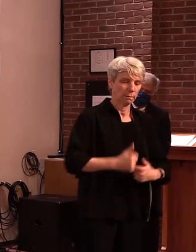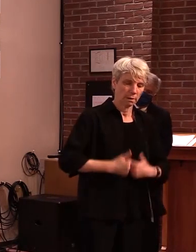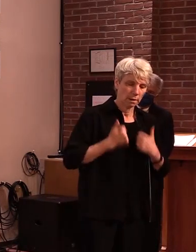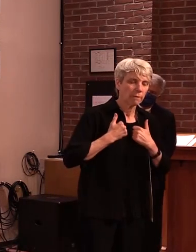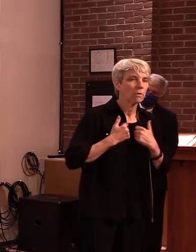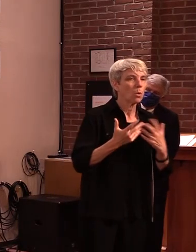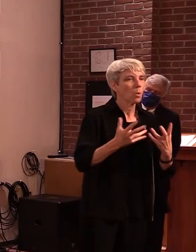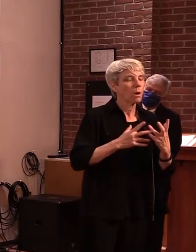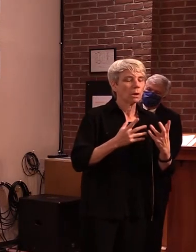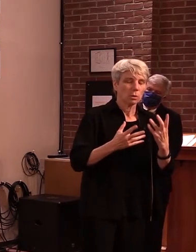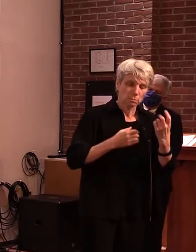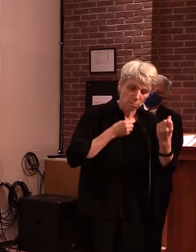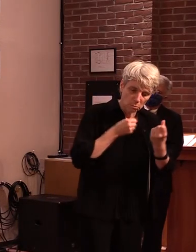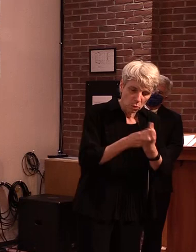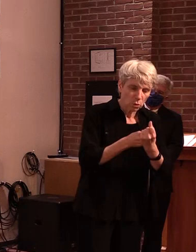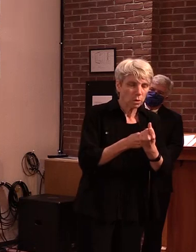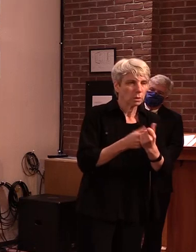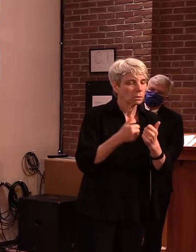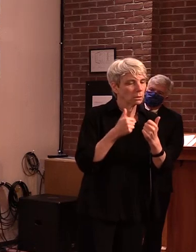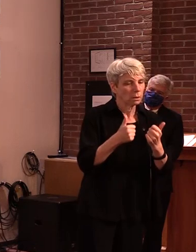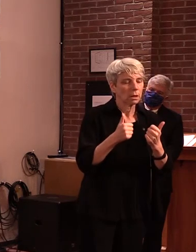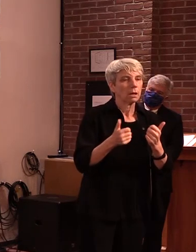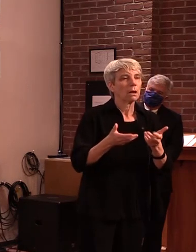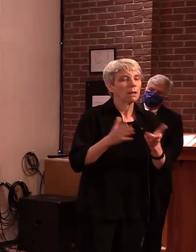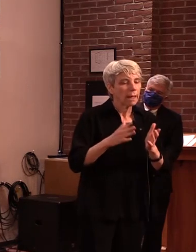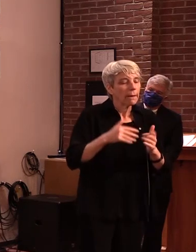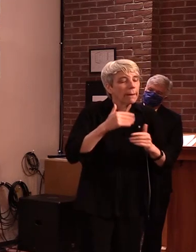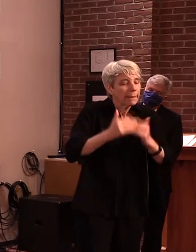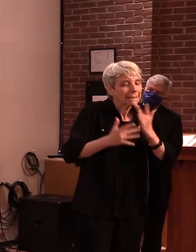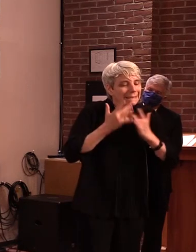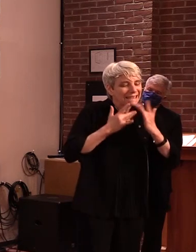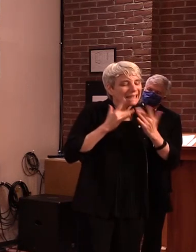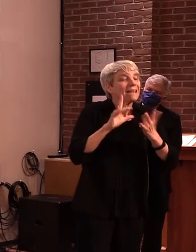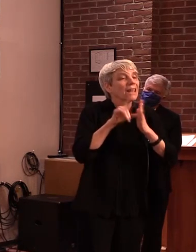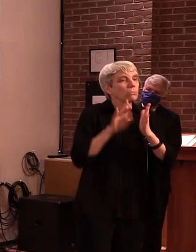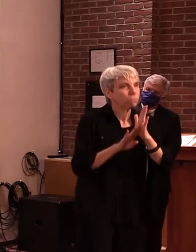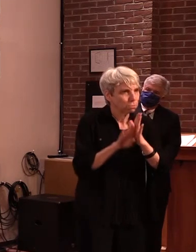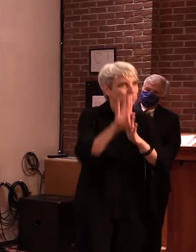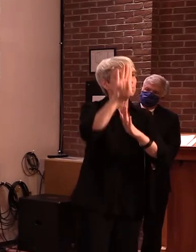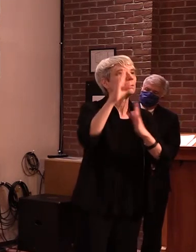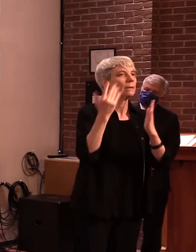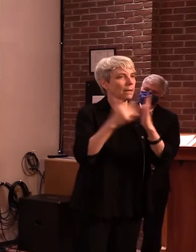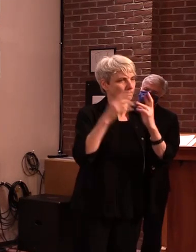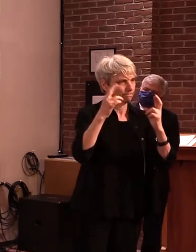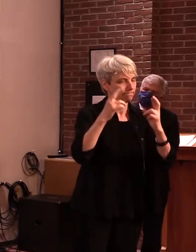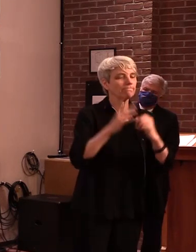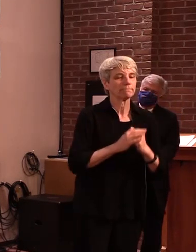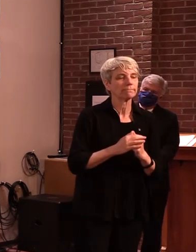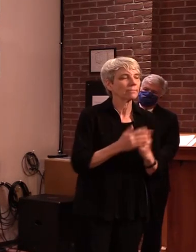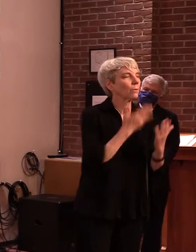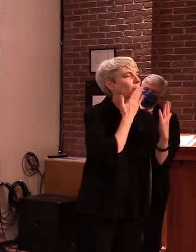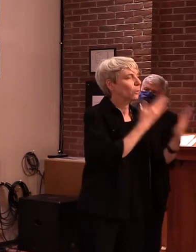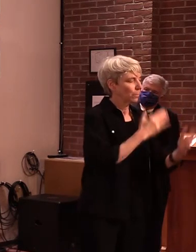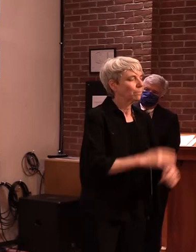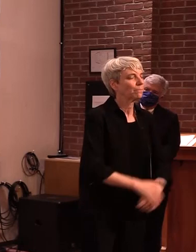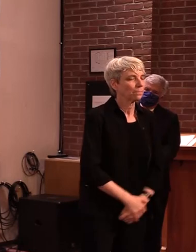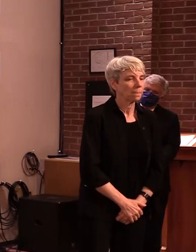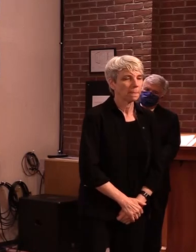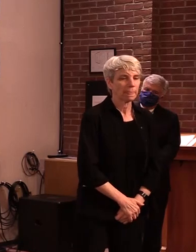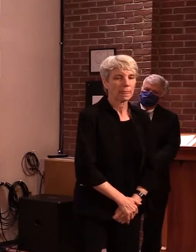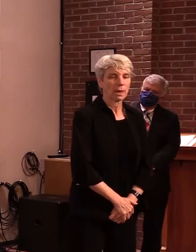them, as the governor said, to survive now and to thrive going forward. Great. Thank you very much, Commissioner Curley. Courtney Adelman,